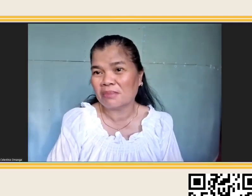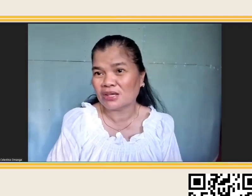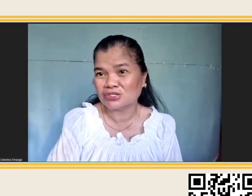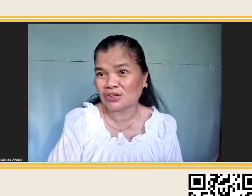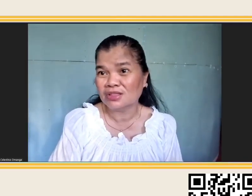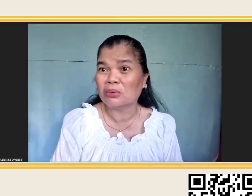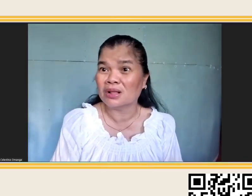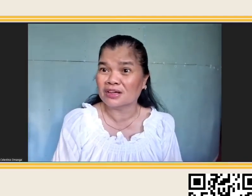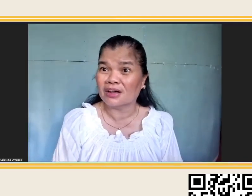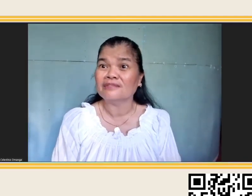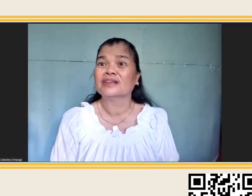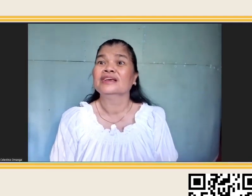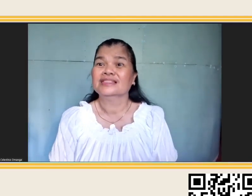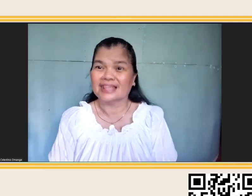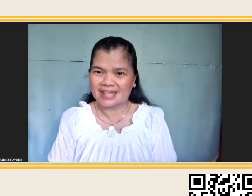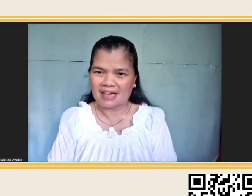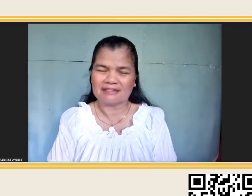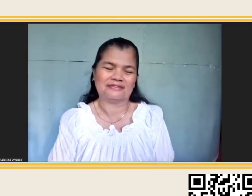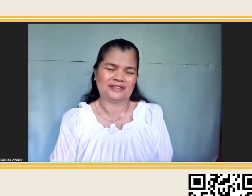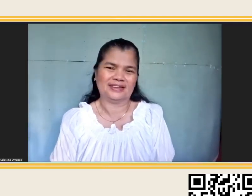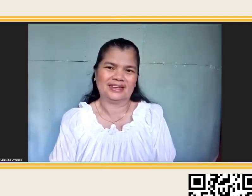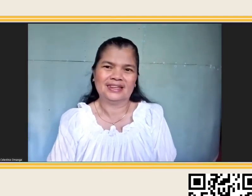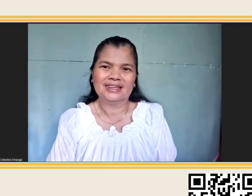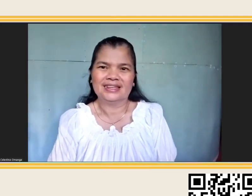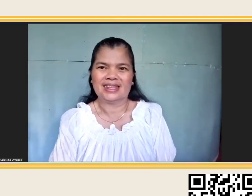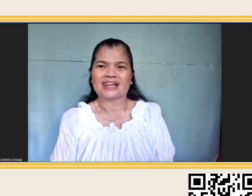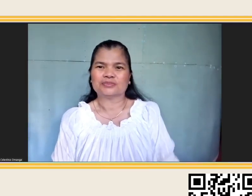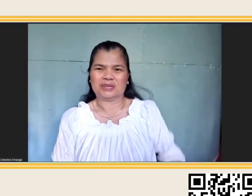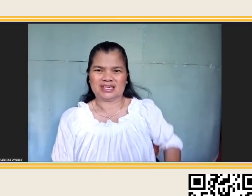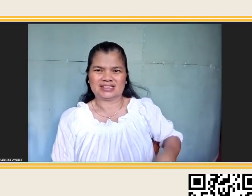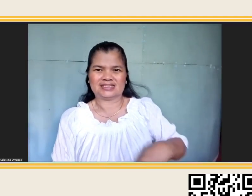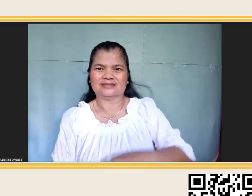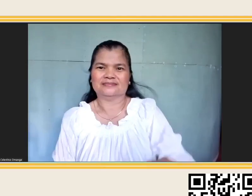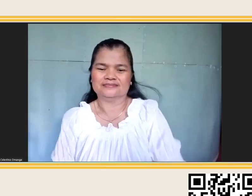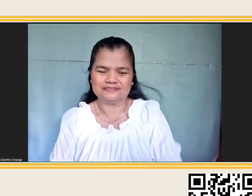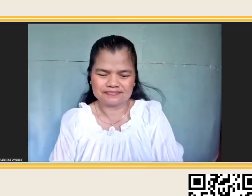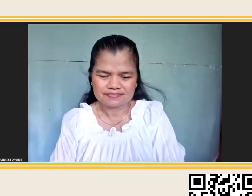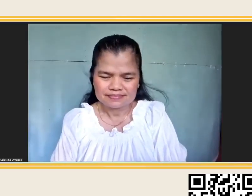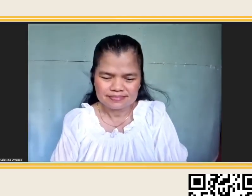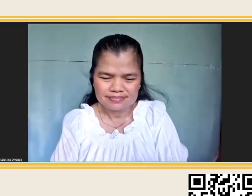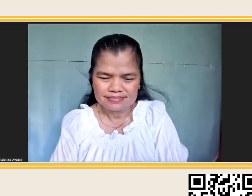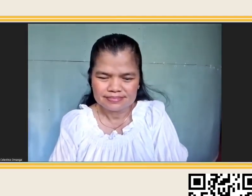Another dimension, the world of the deaf. Next, please.